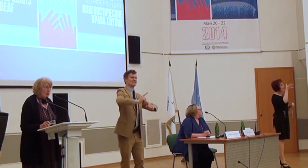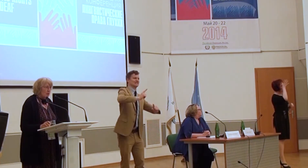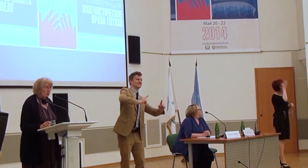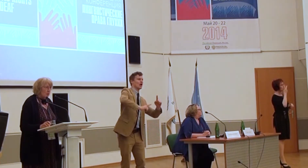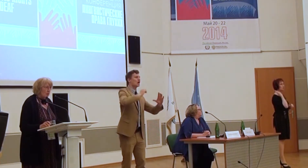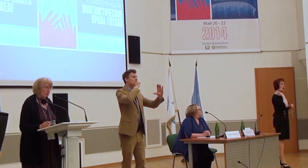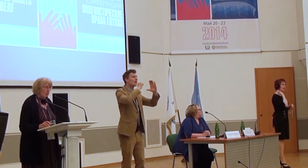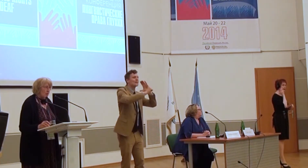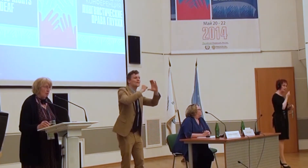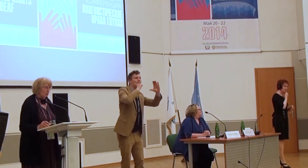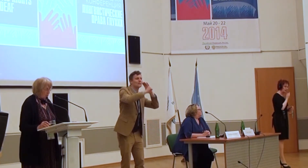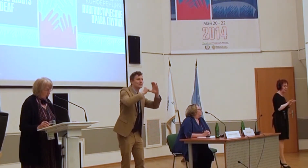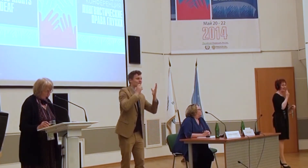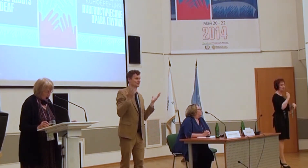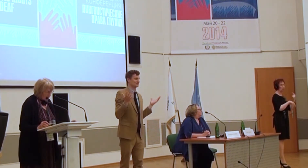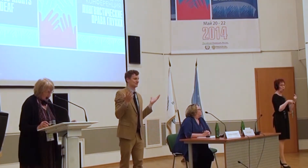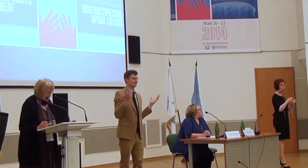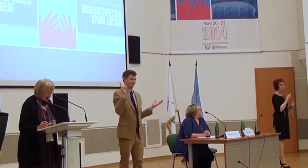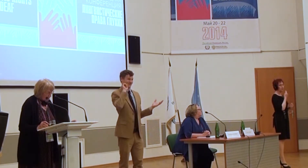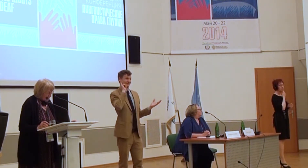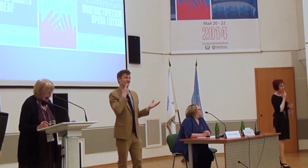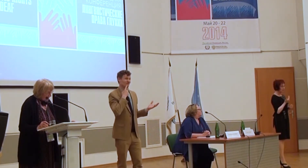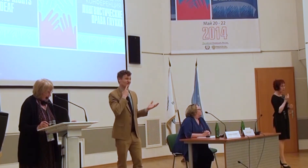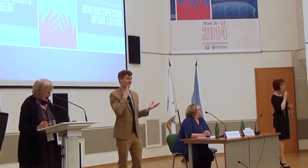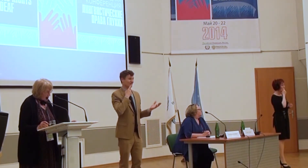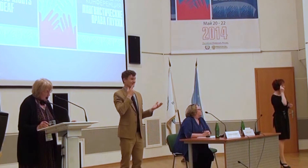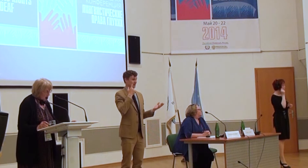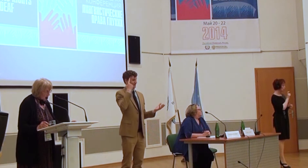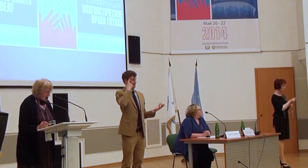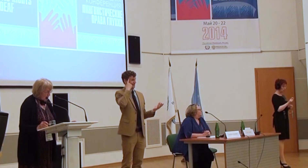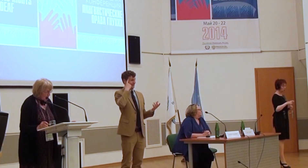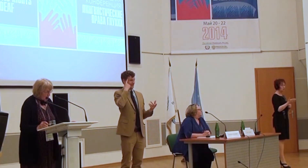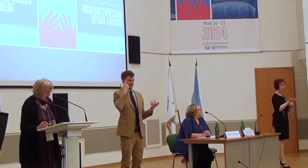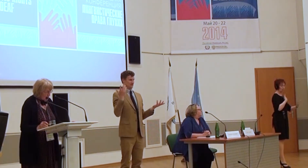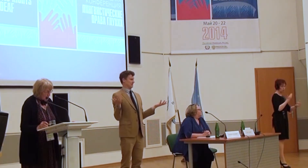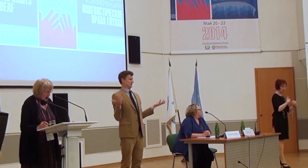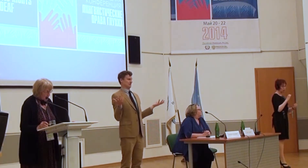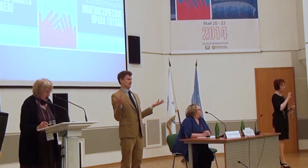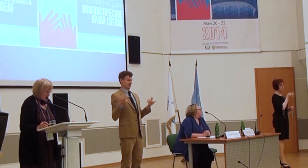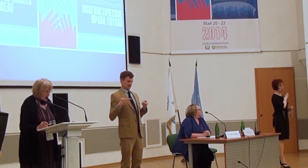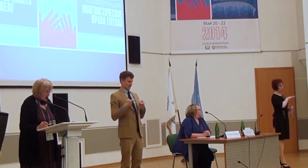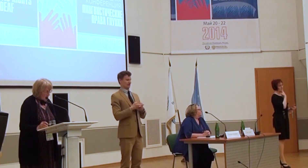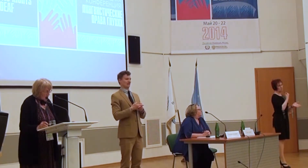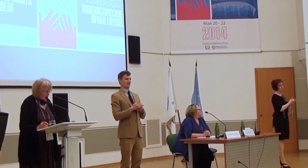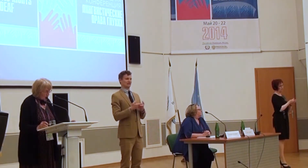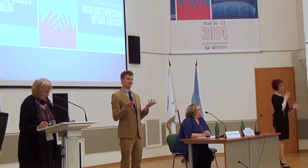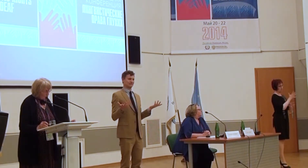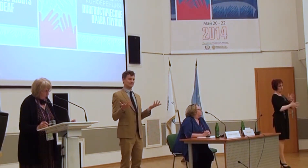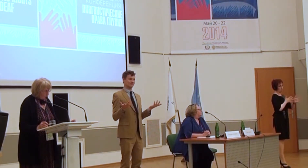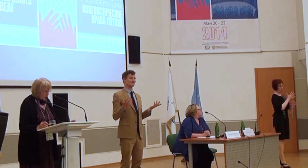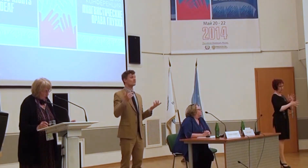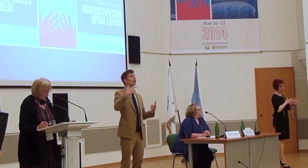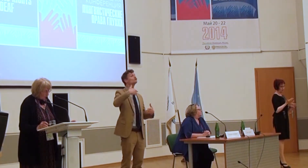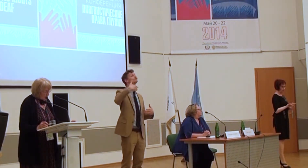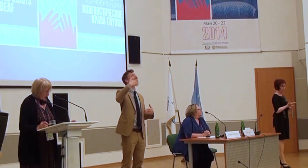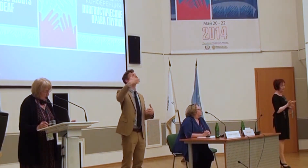people as not total and not communication. Later on, a number of teachers campaigned for the move